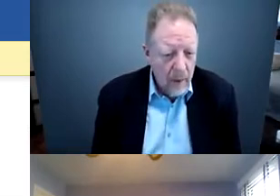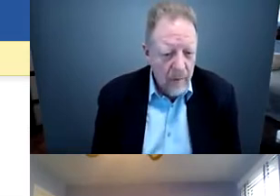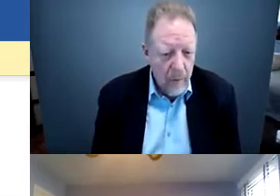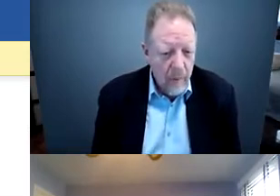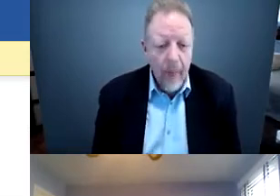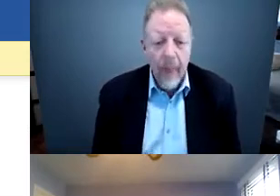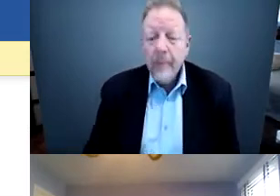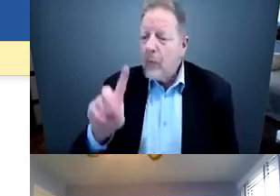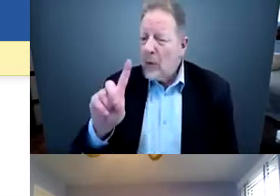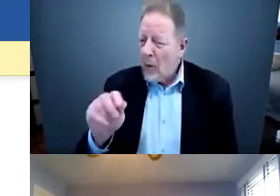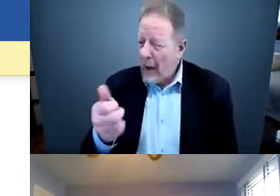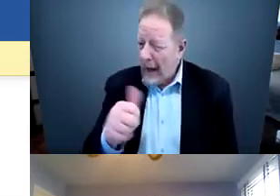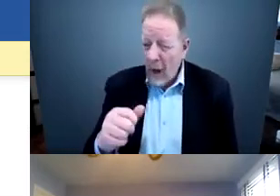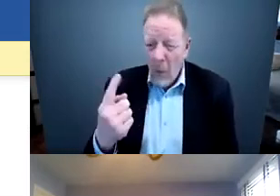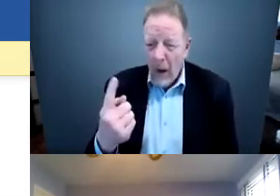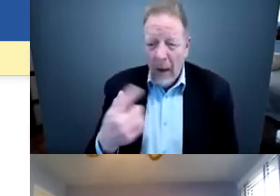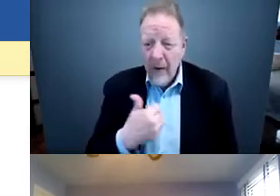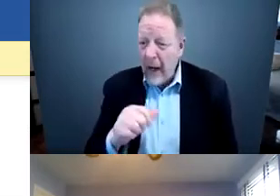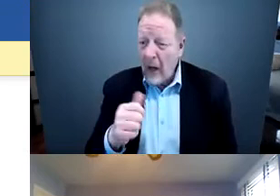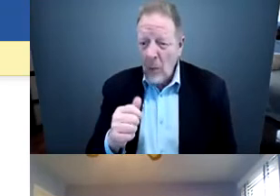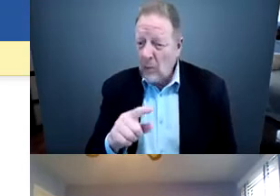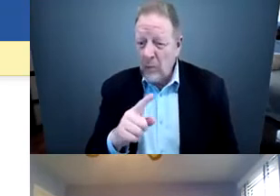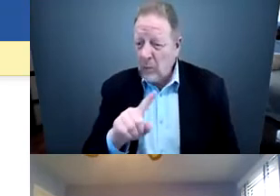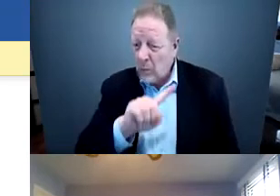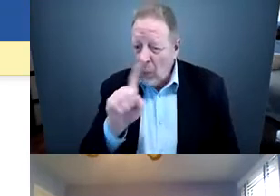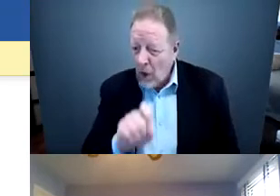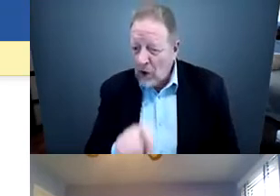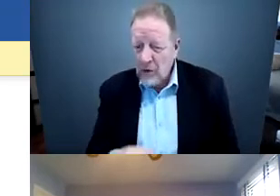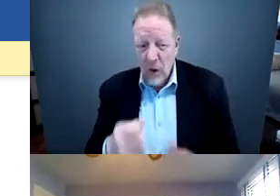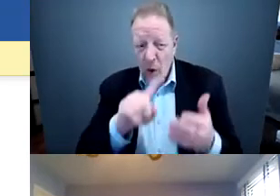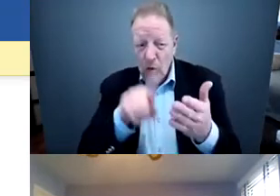Does anybody have any questions on the minutes?